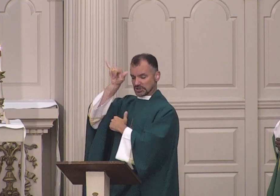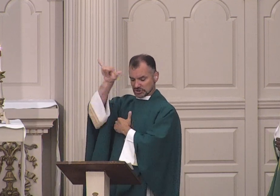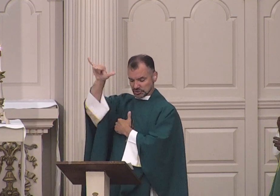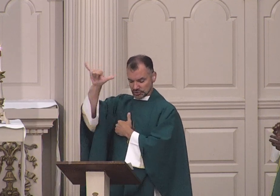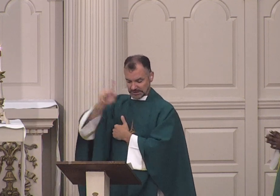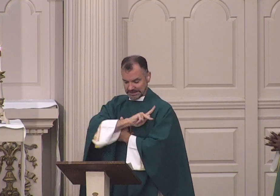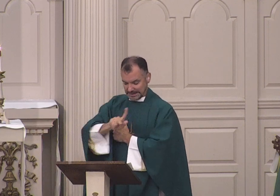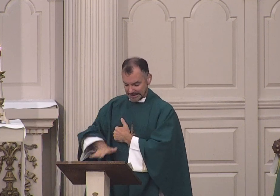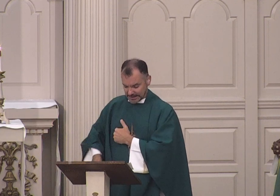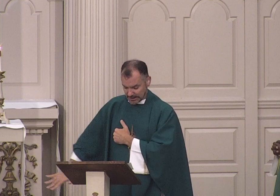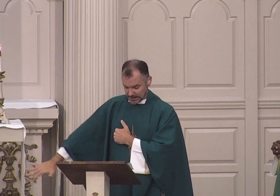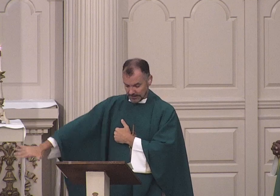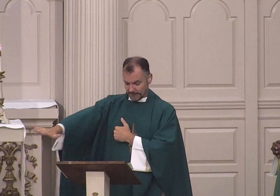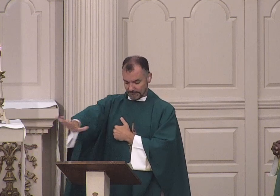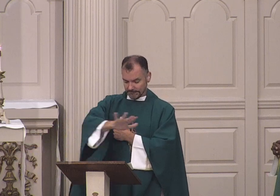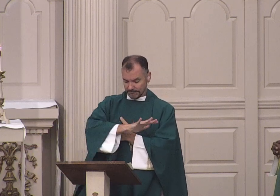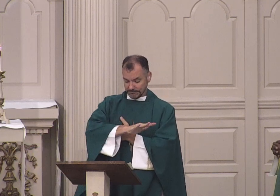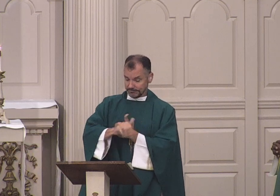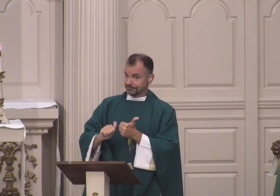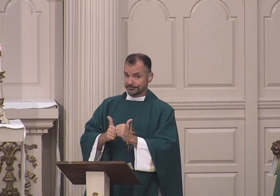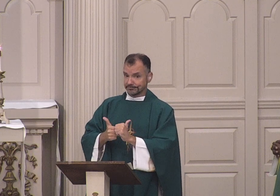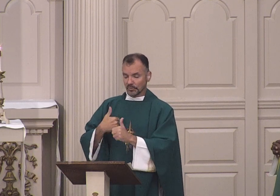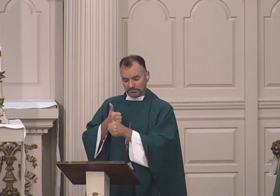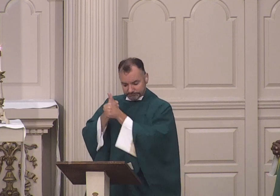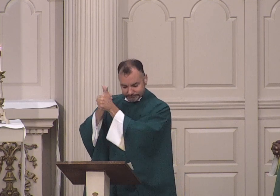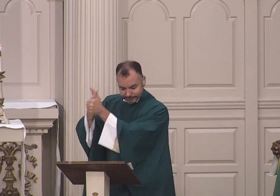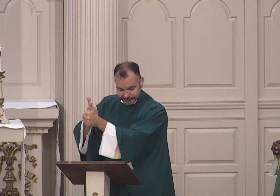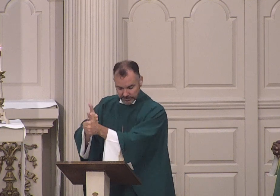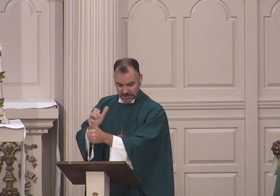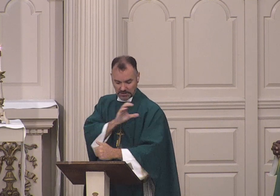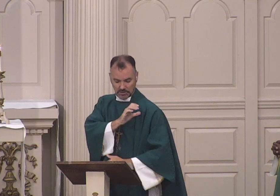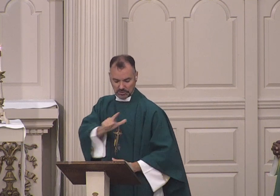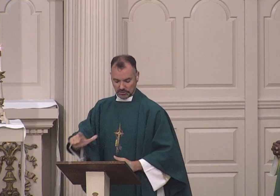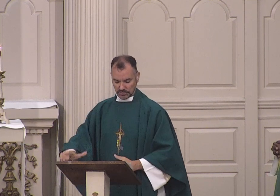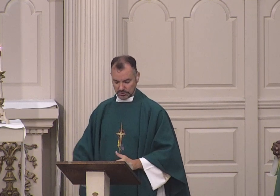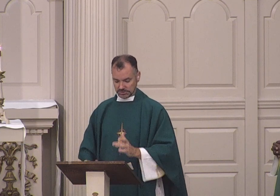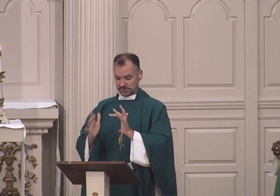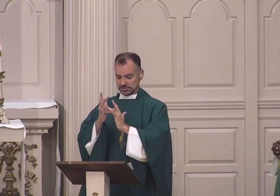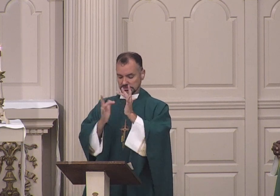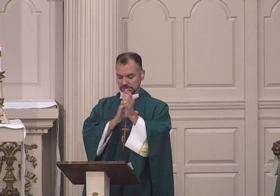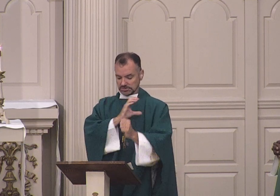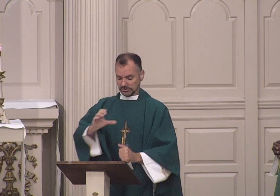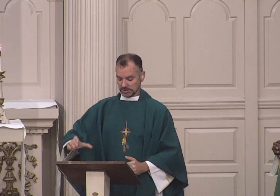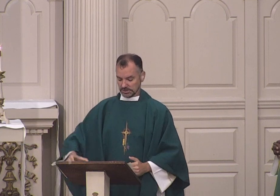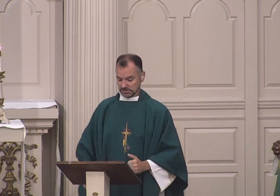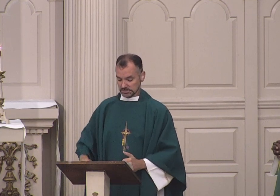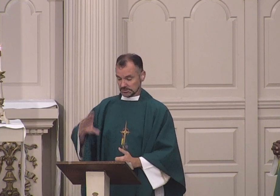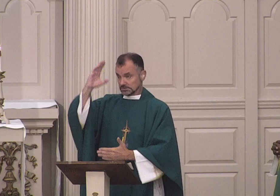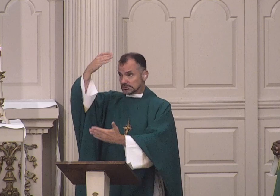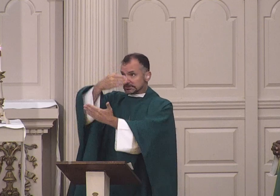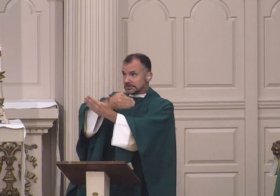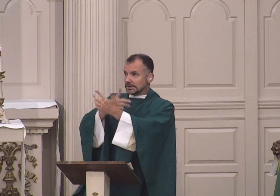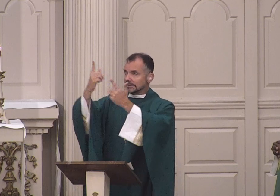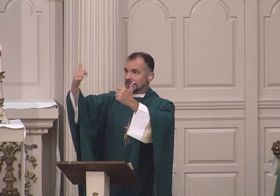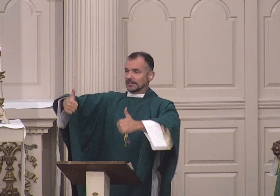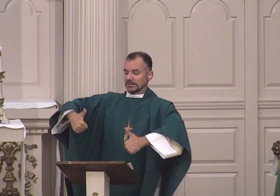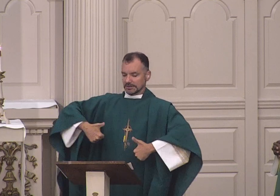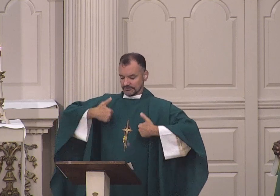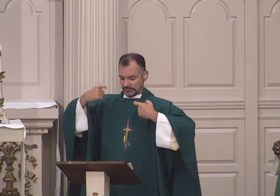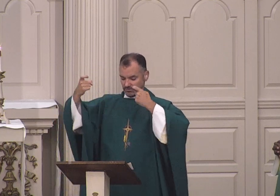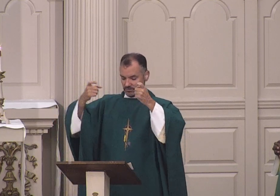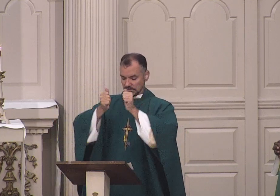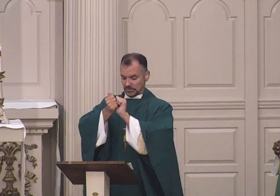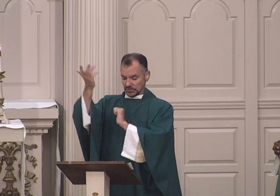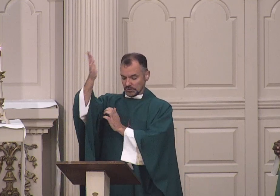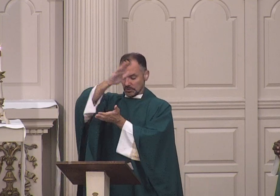earth, we may seek out your eternal kingdom. Through our Lord Jesus Christ, your Son, who lives